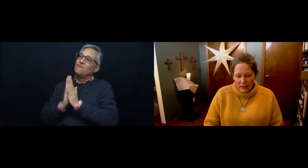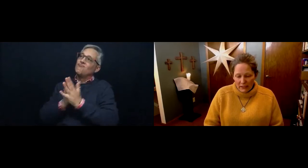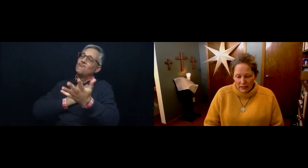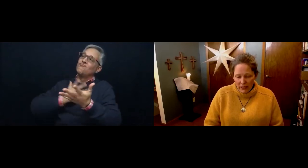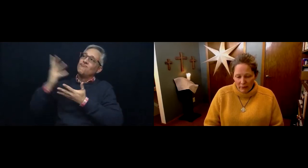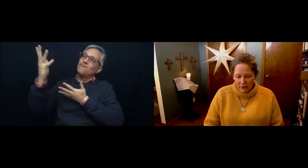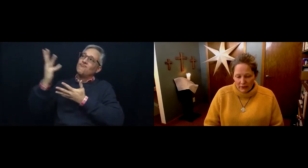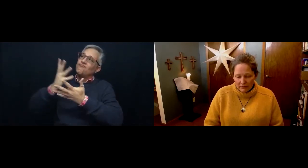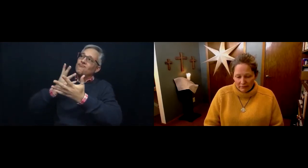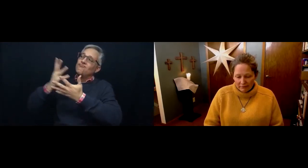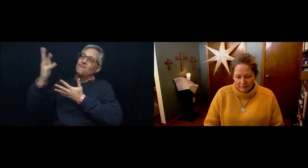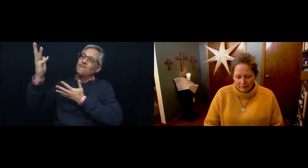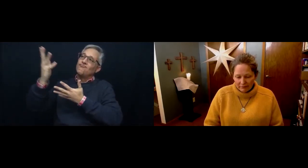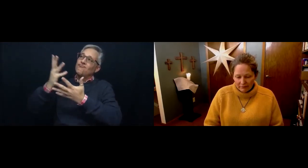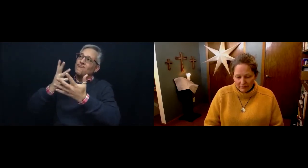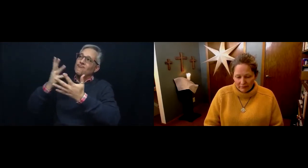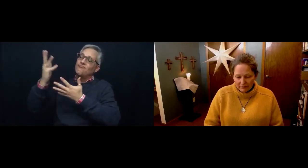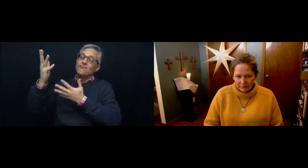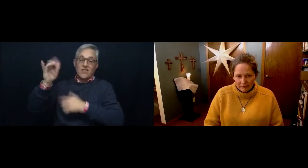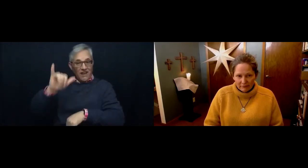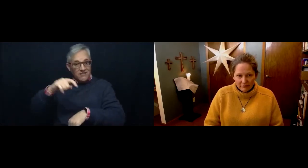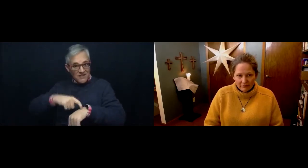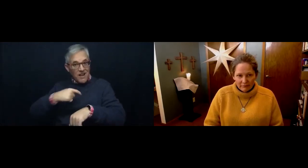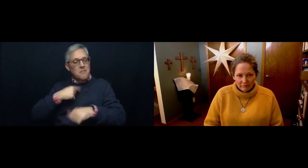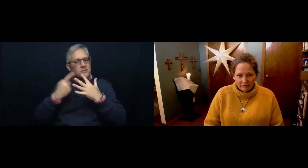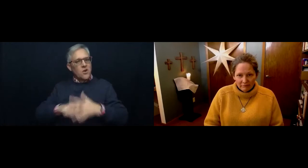something amazing happened.